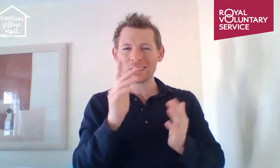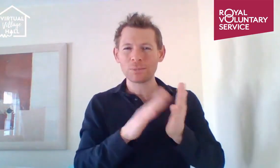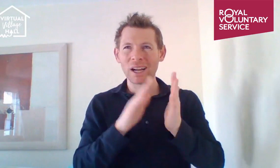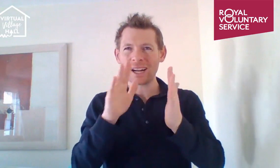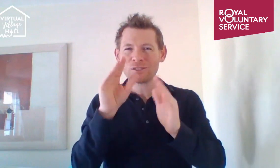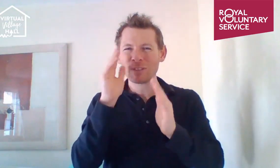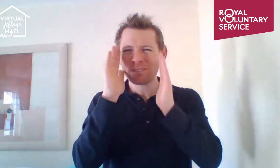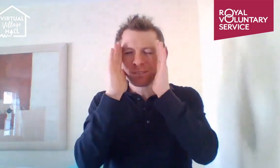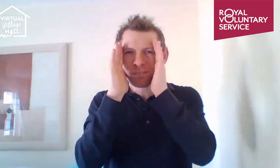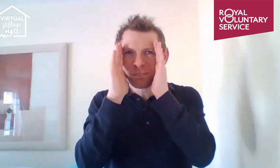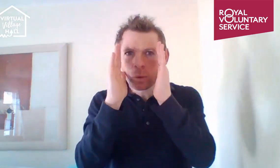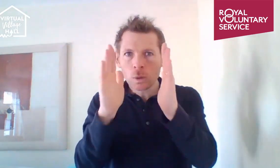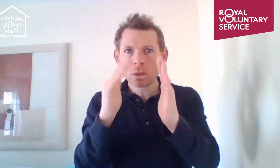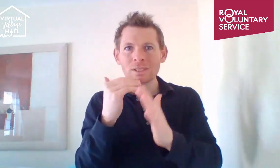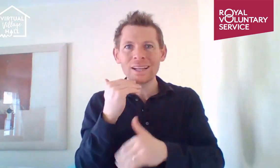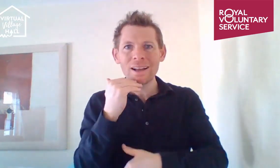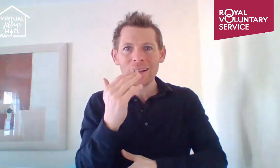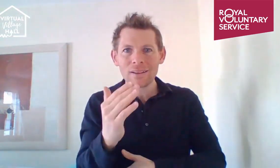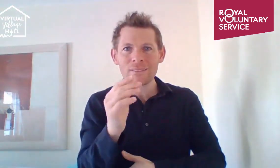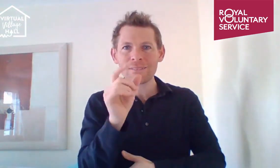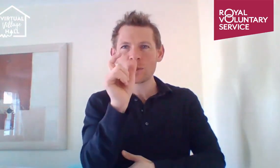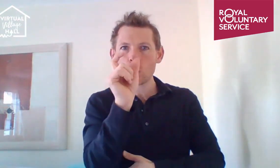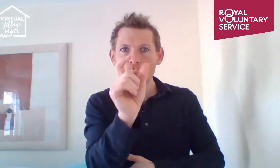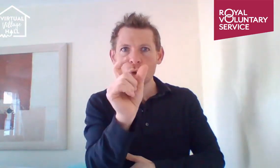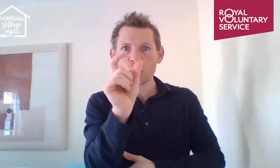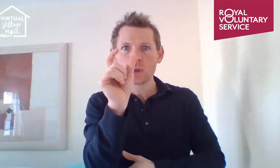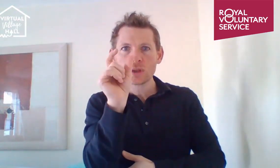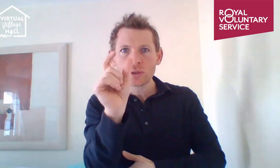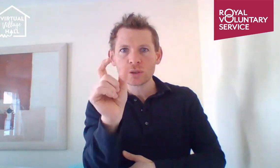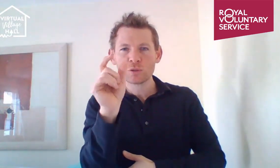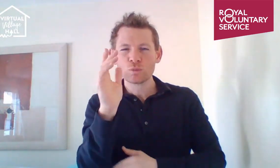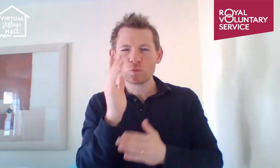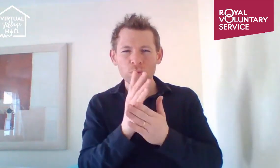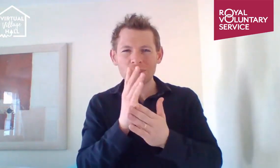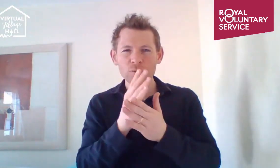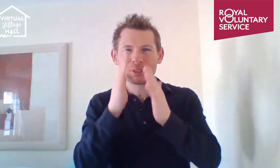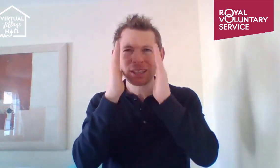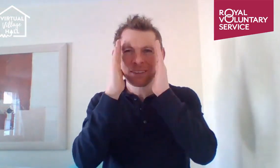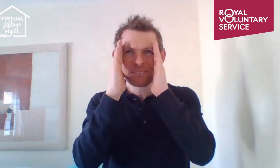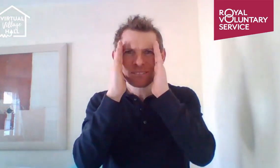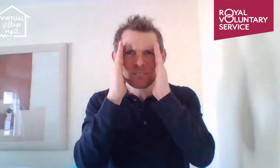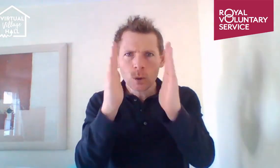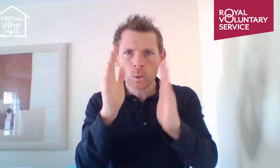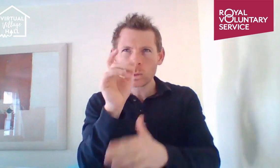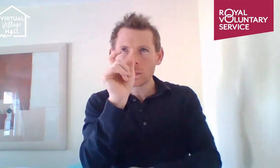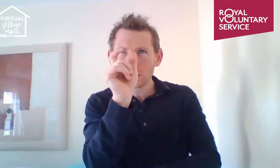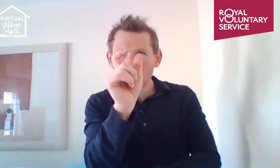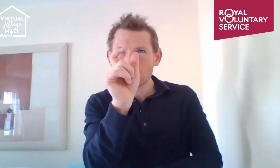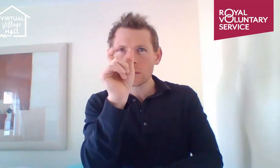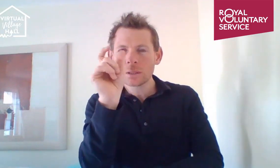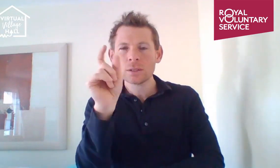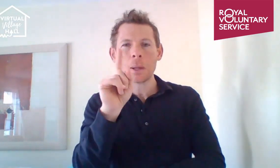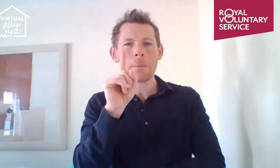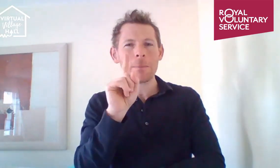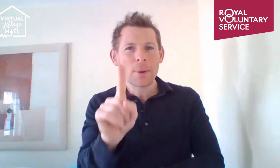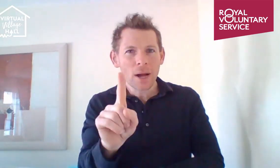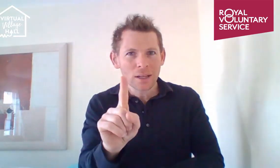tiring, particularly whenever you're completely focusing on someone's mouth and every single word. You have to really, really